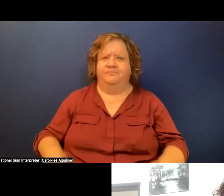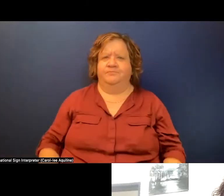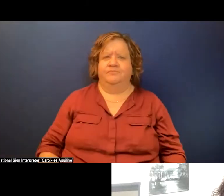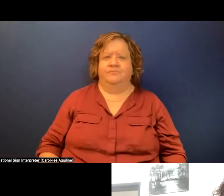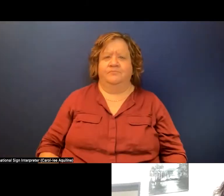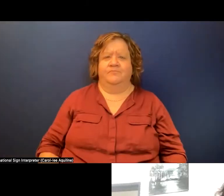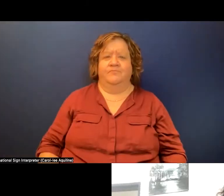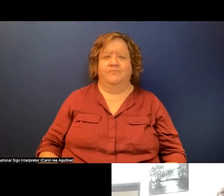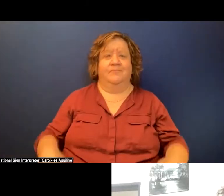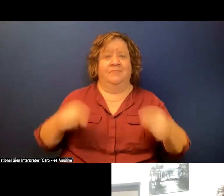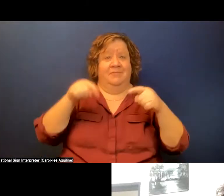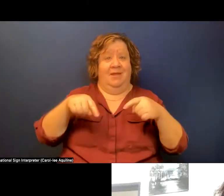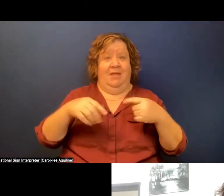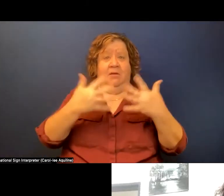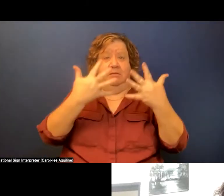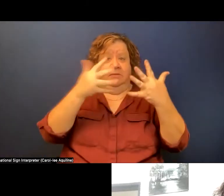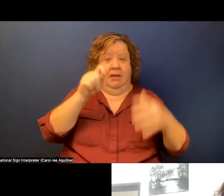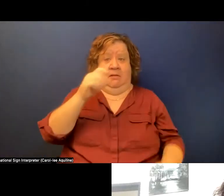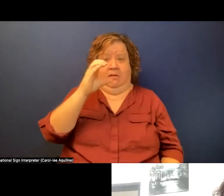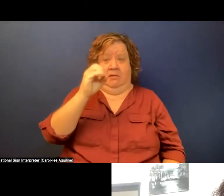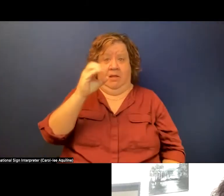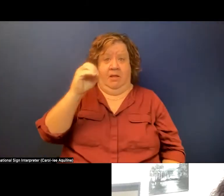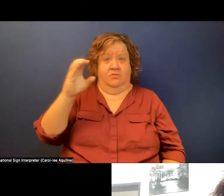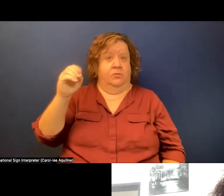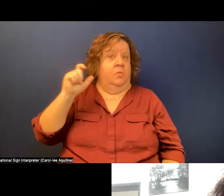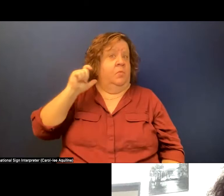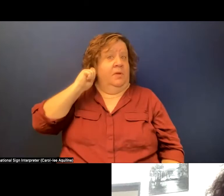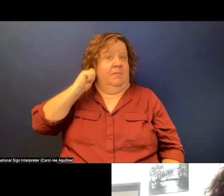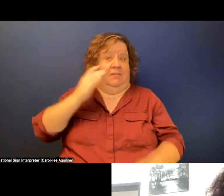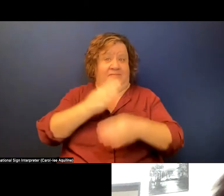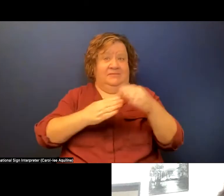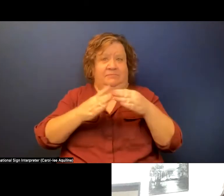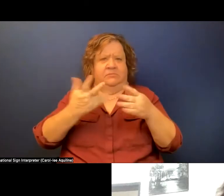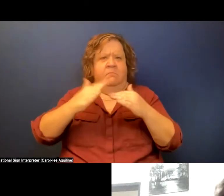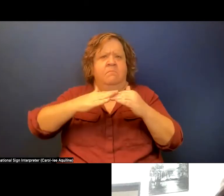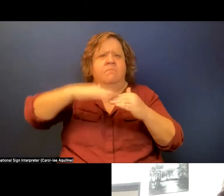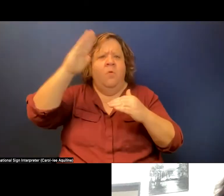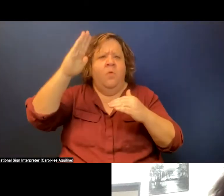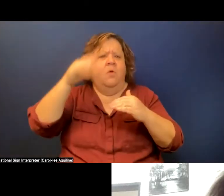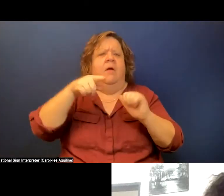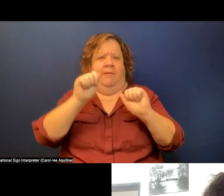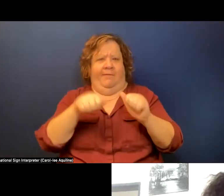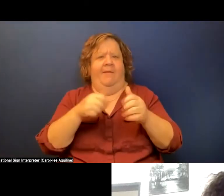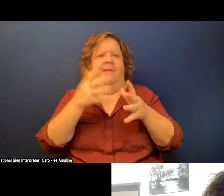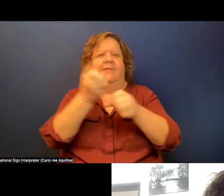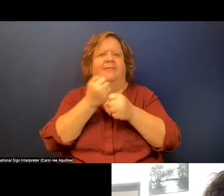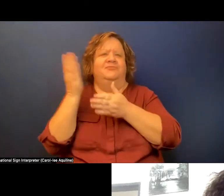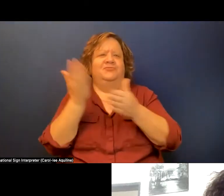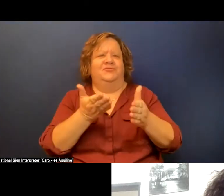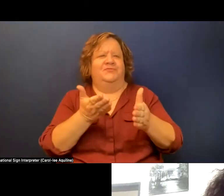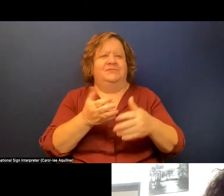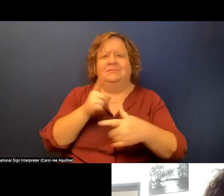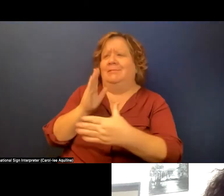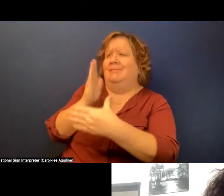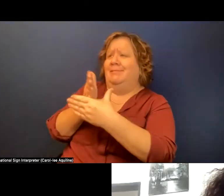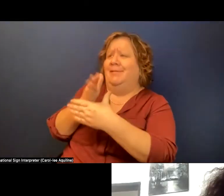in Rwanda across 12 districts. Thank you As so a much. lesson, yeah, thank you. Thank